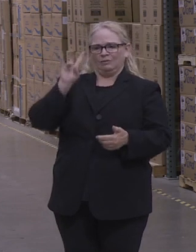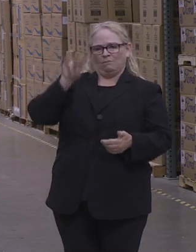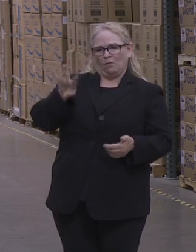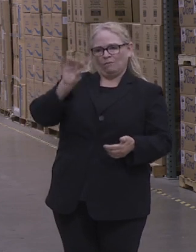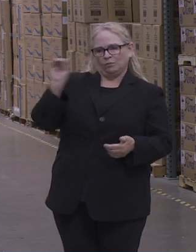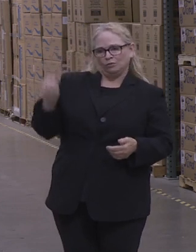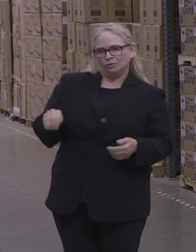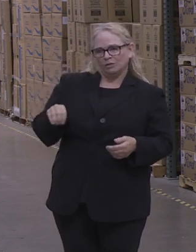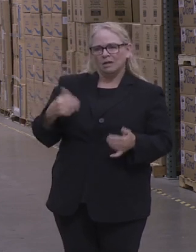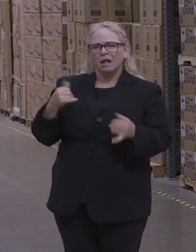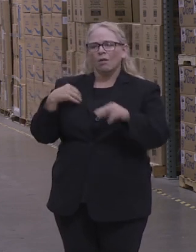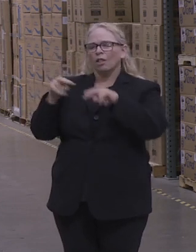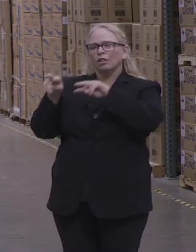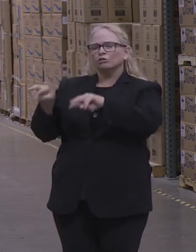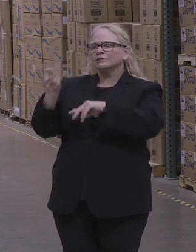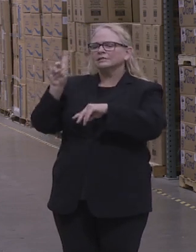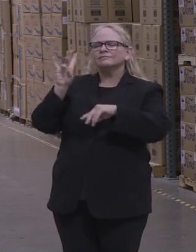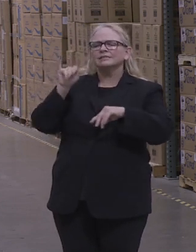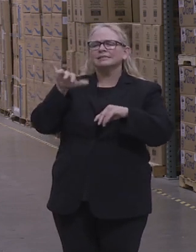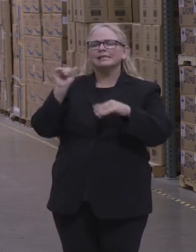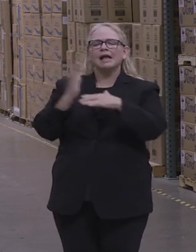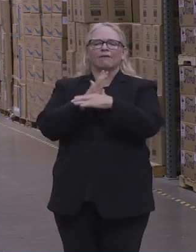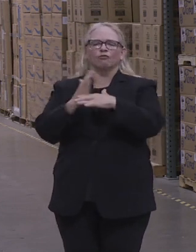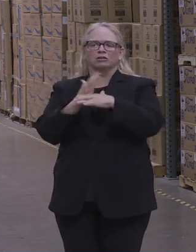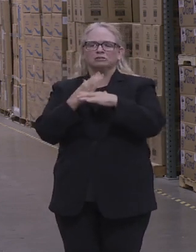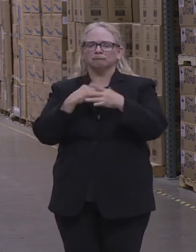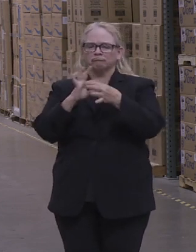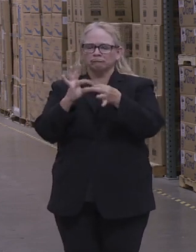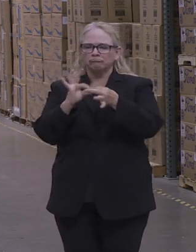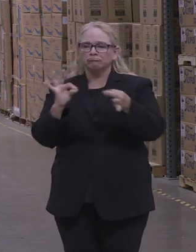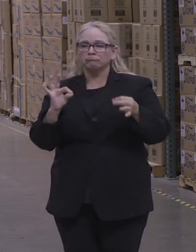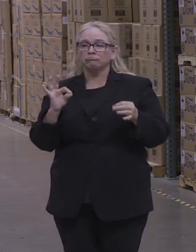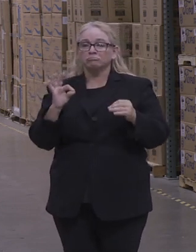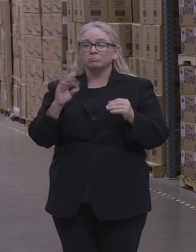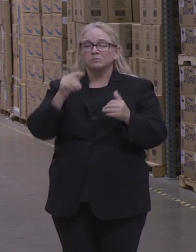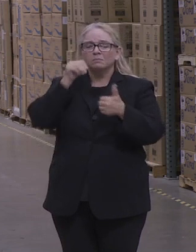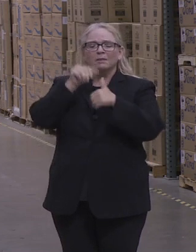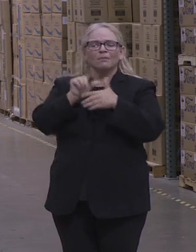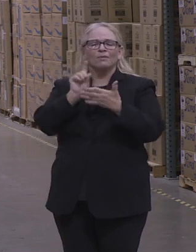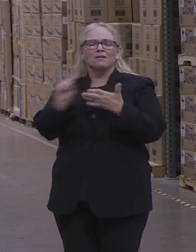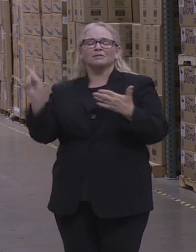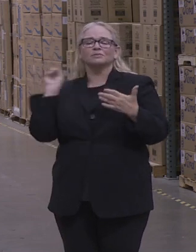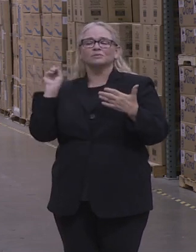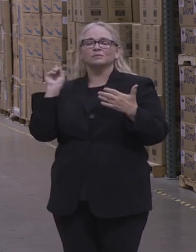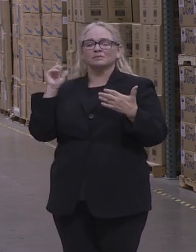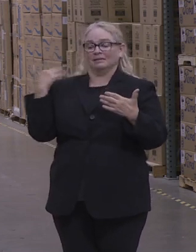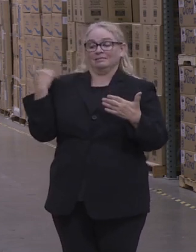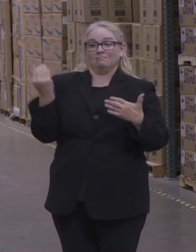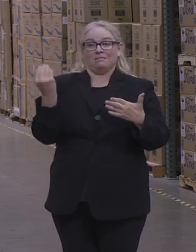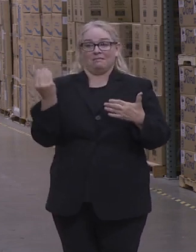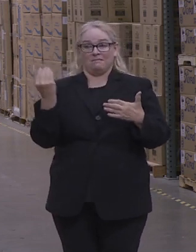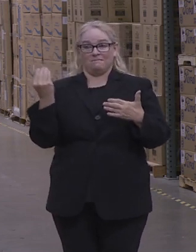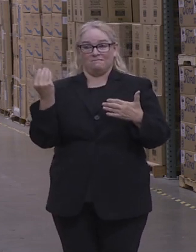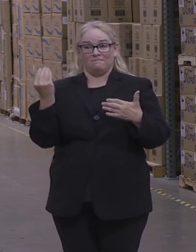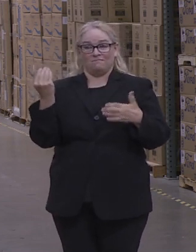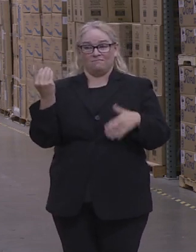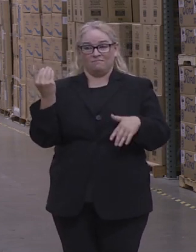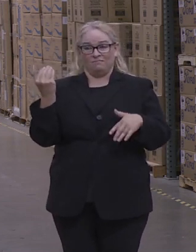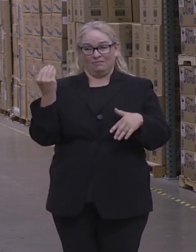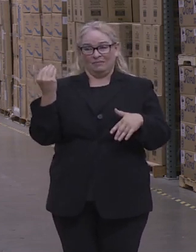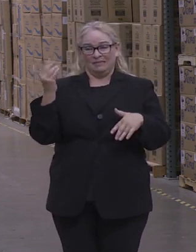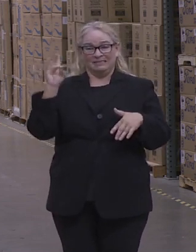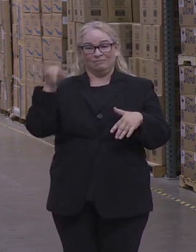rate is approaching where we were last Monday. You recall last Monday we were at 7.7% over